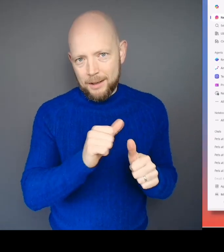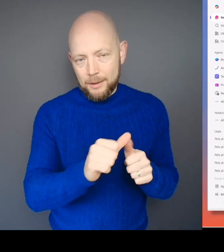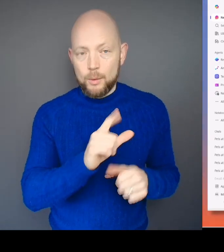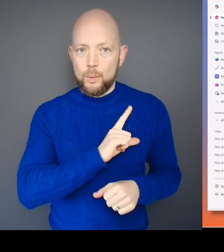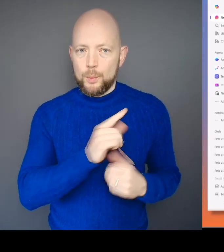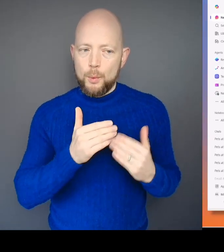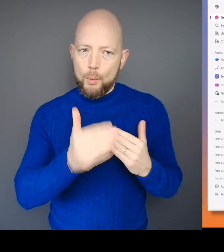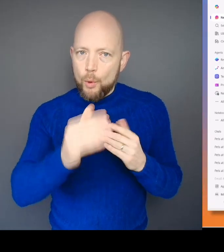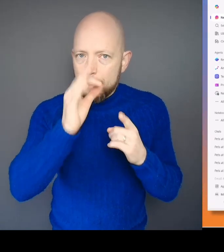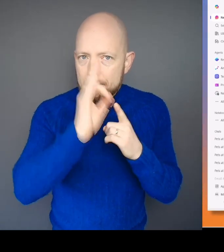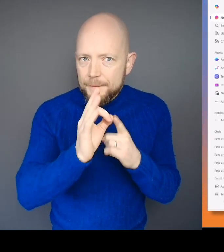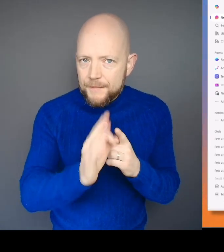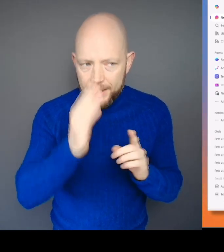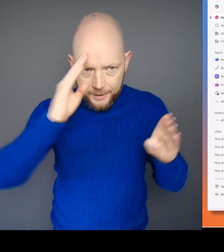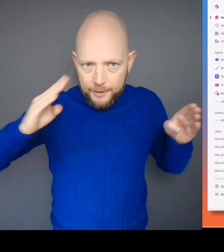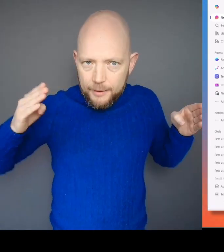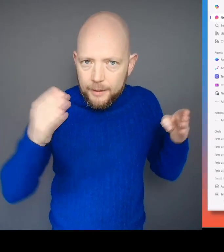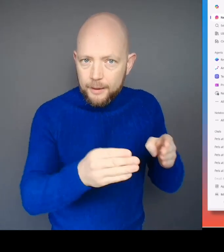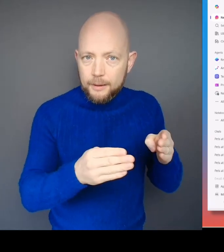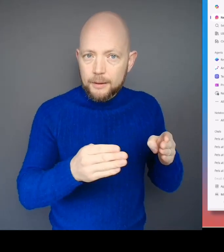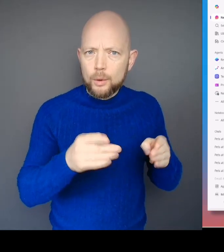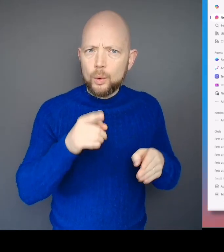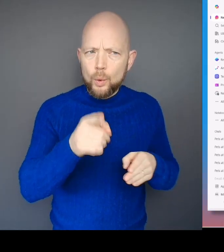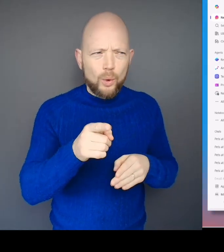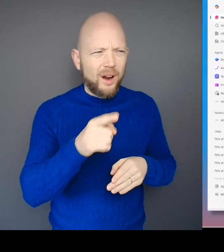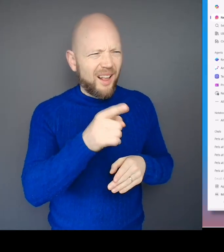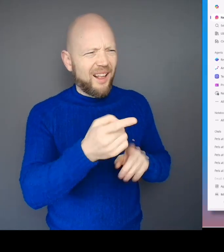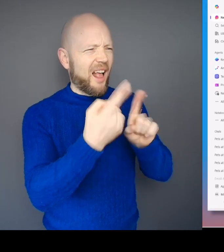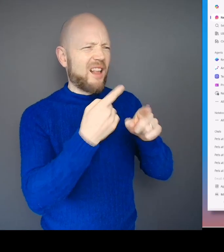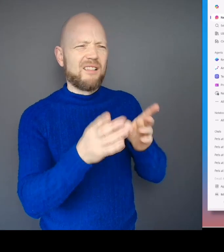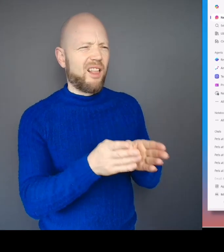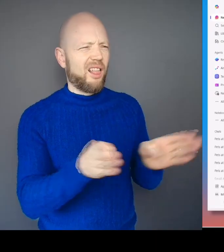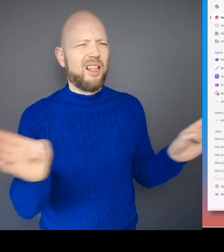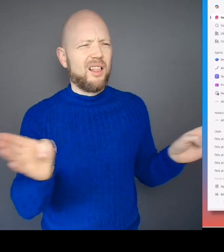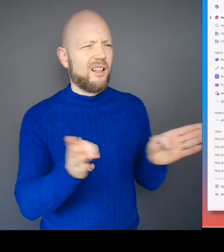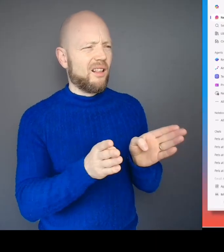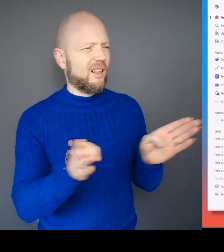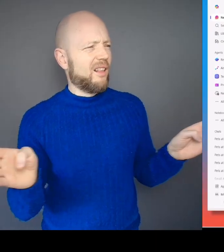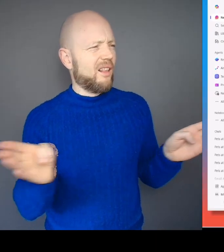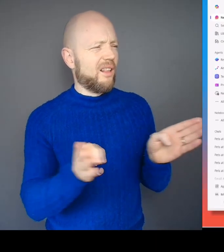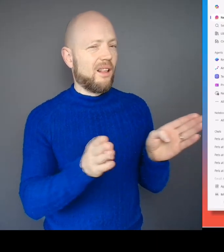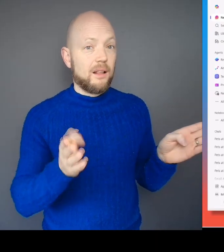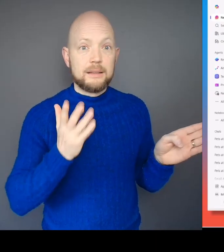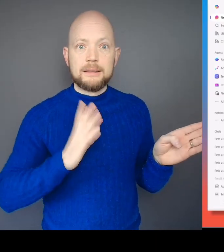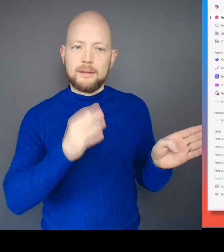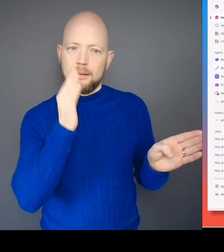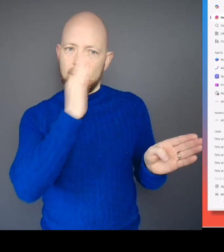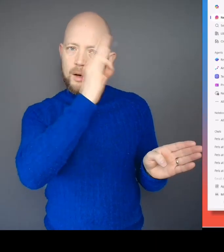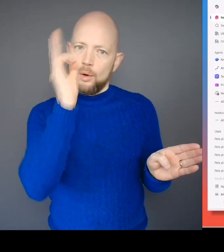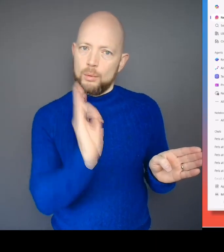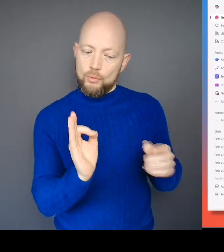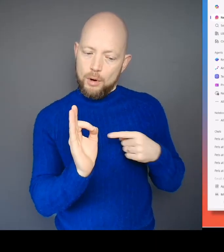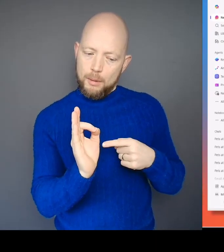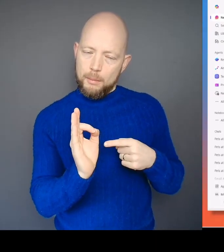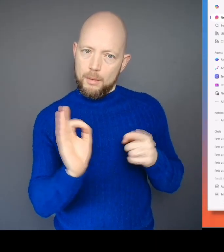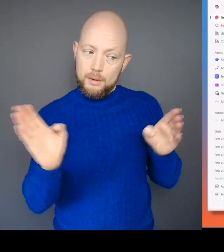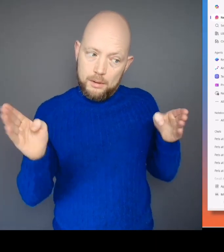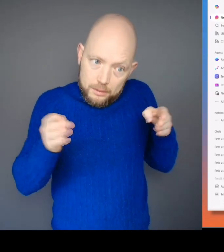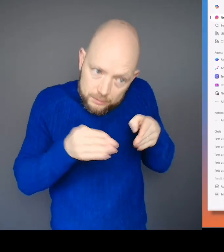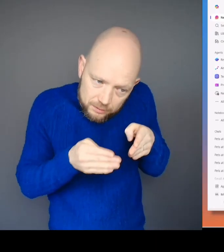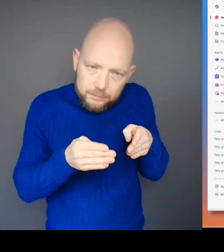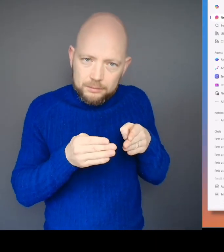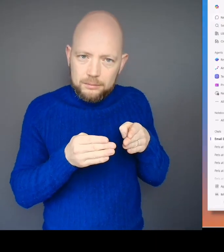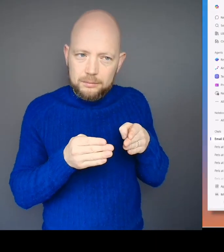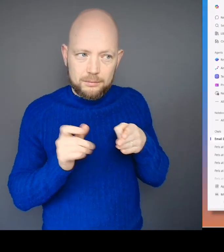day, that I just get what I get and that's it. So if you're finding that you're not getting the most out of it, then the thing that will make